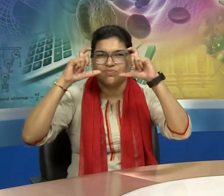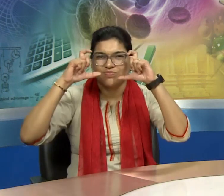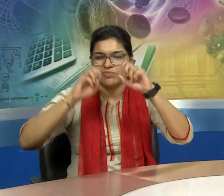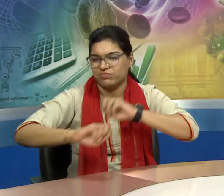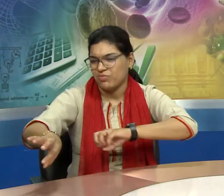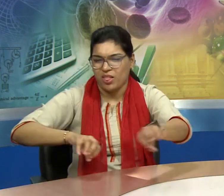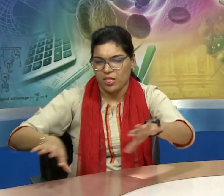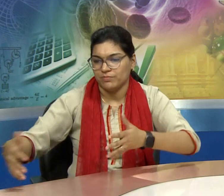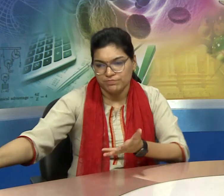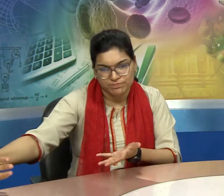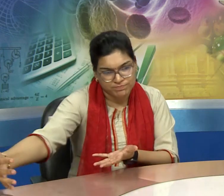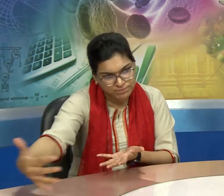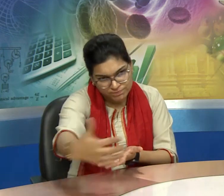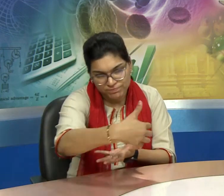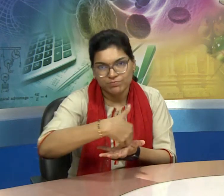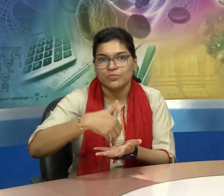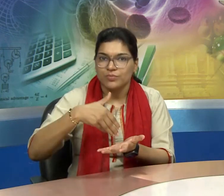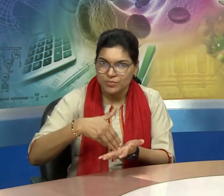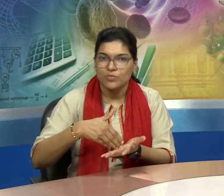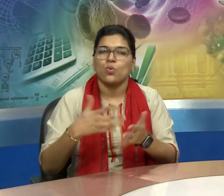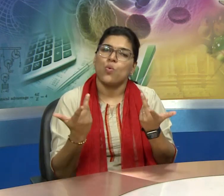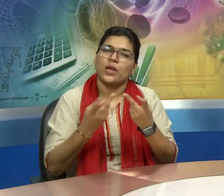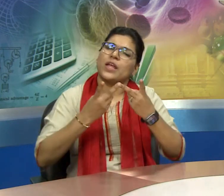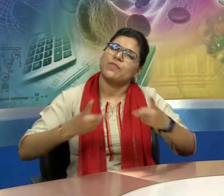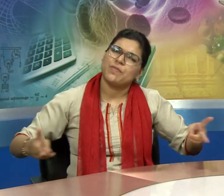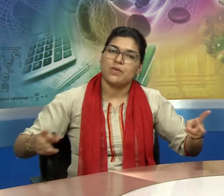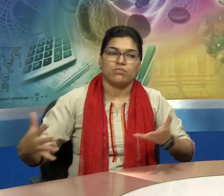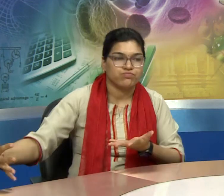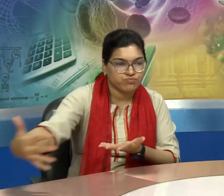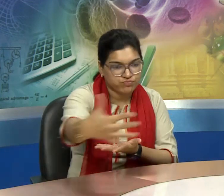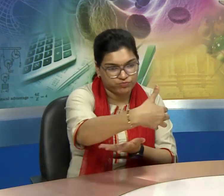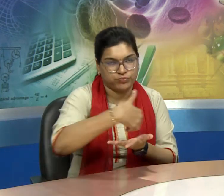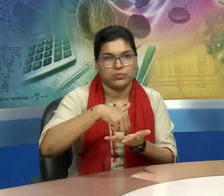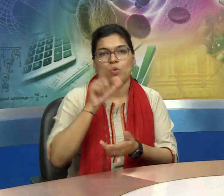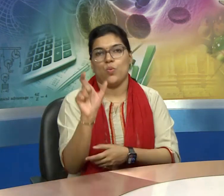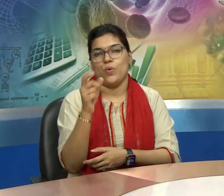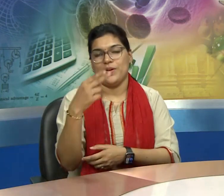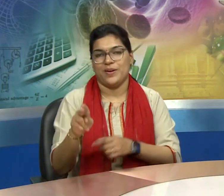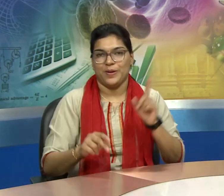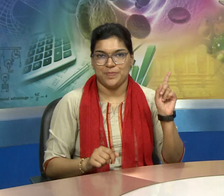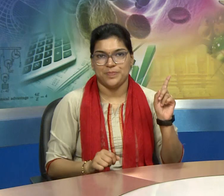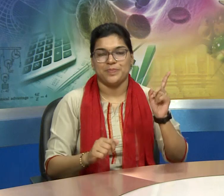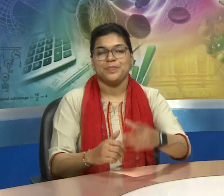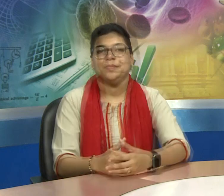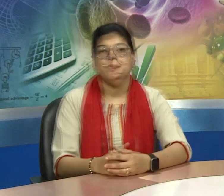together. So anything we collect and we keep them together is known as collection.